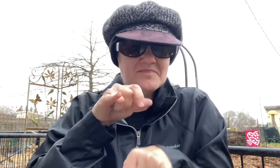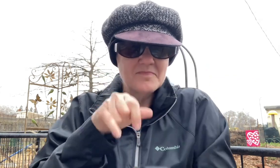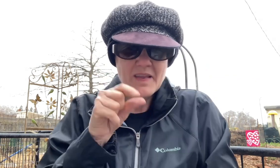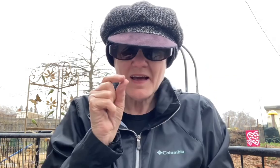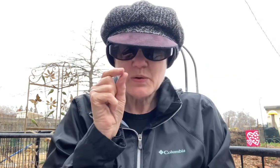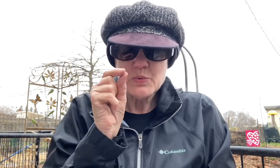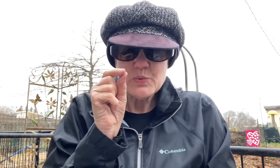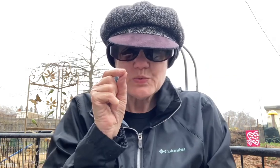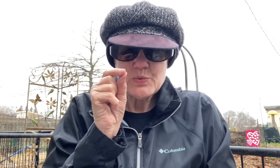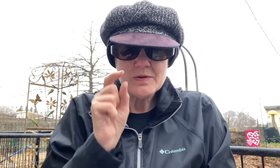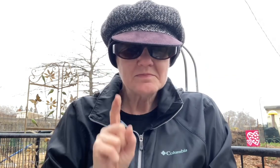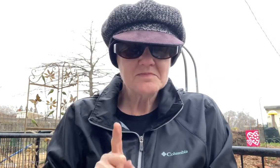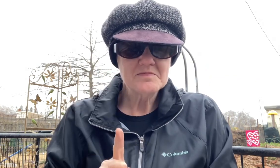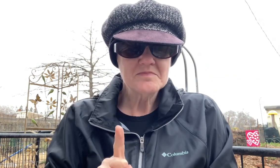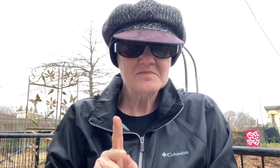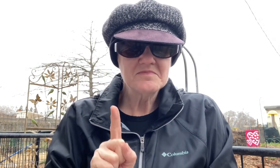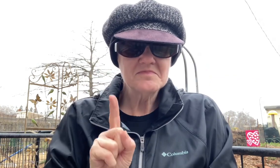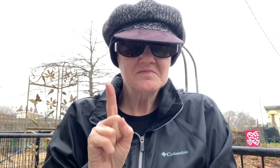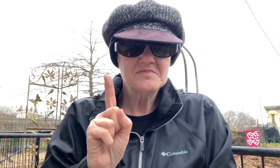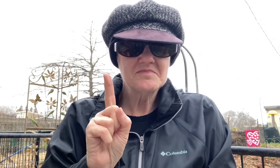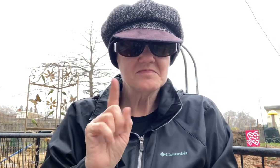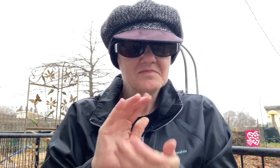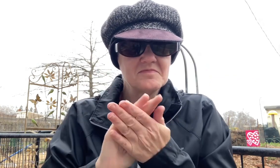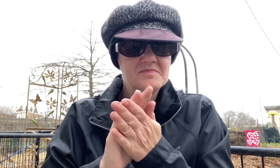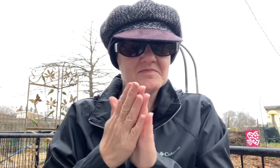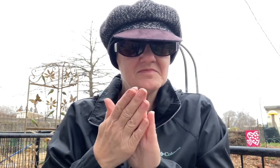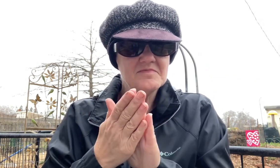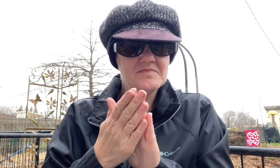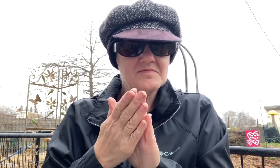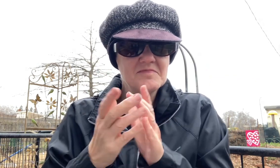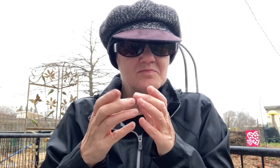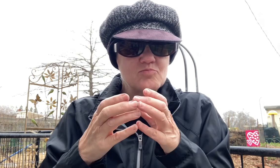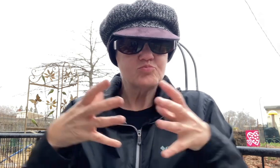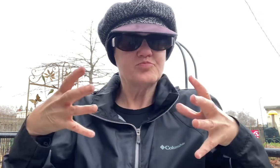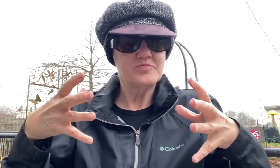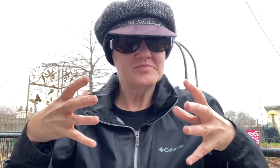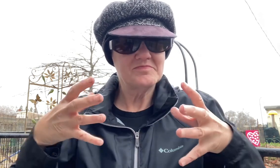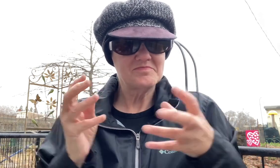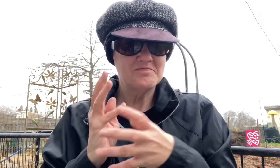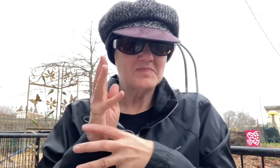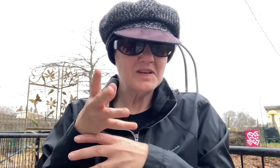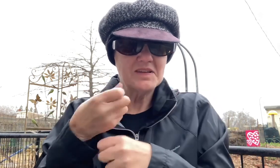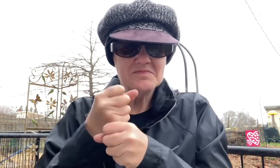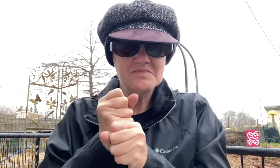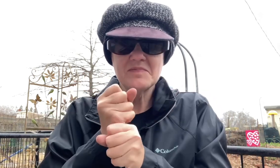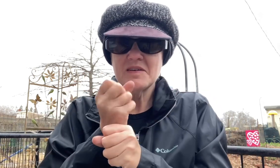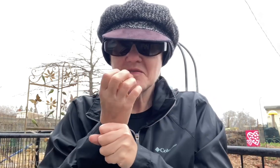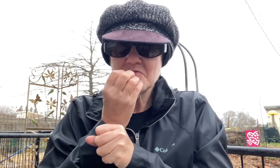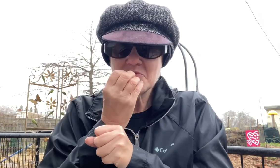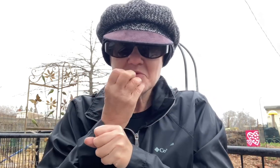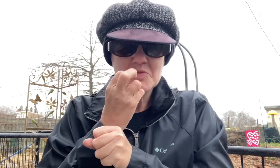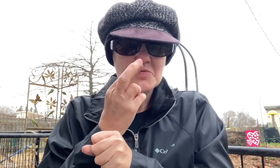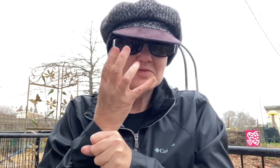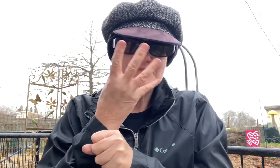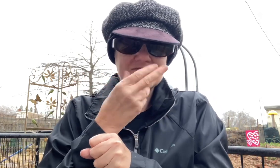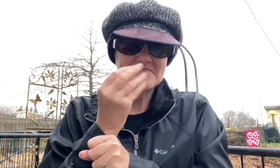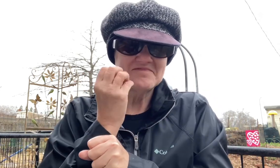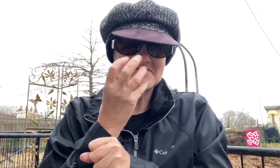every time that little bitty tiny thing sprouts and becomes a plant that makes food or